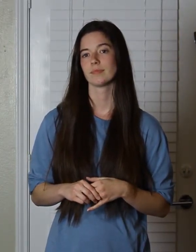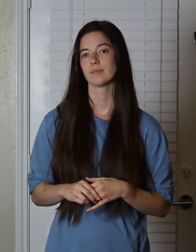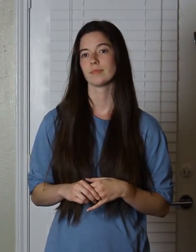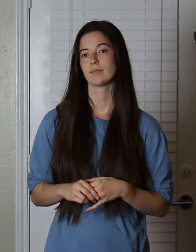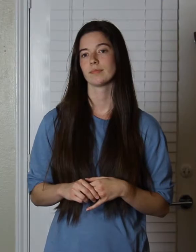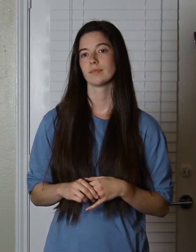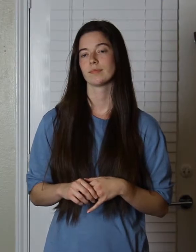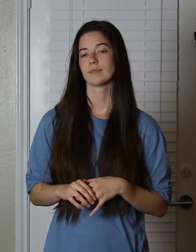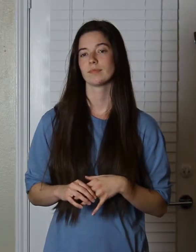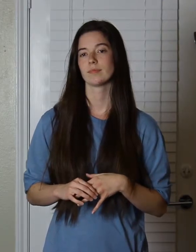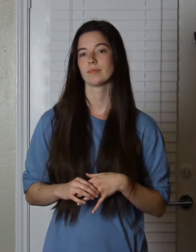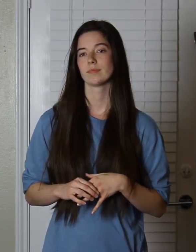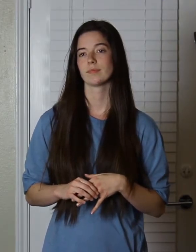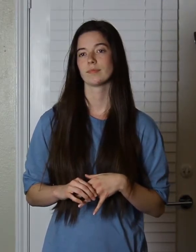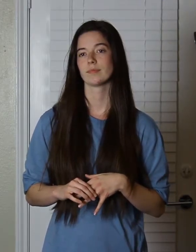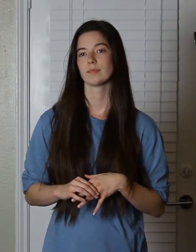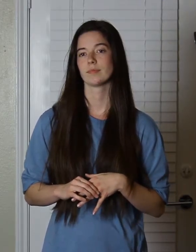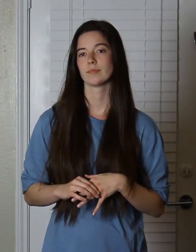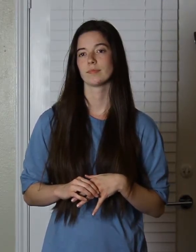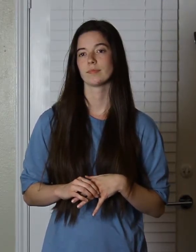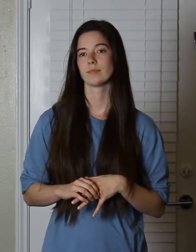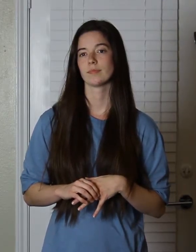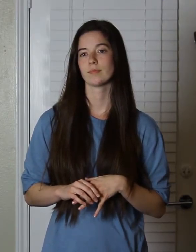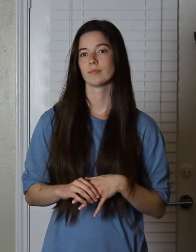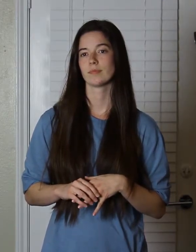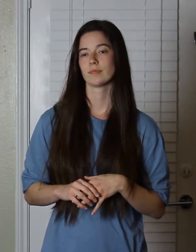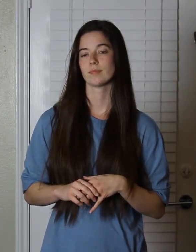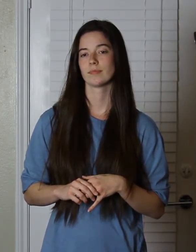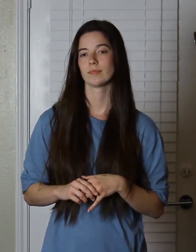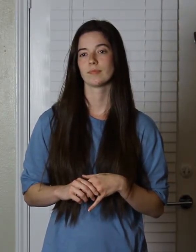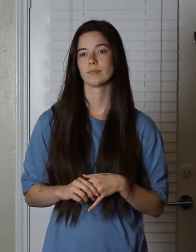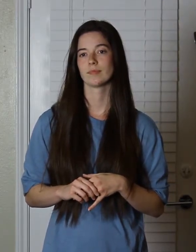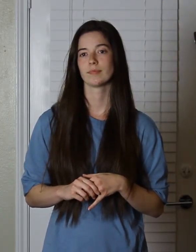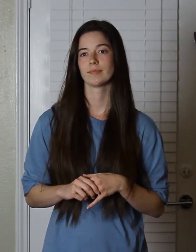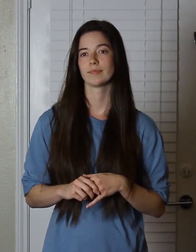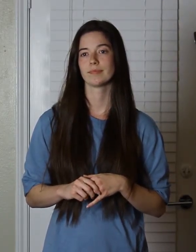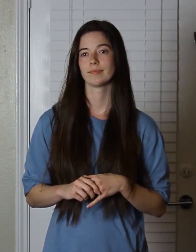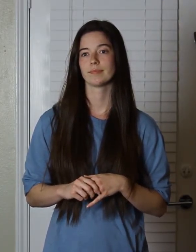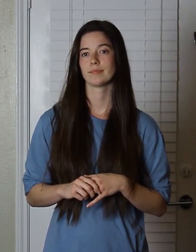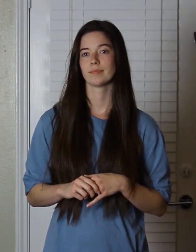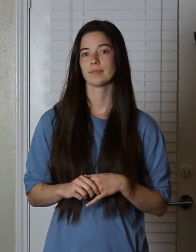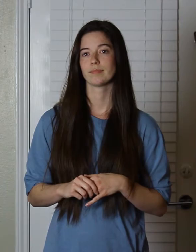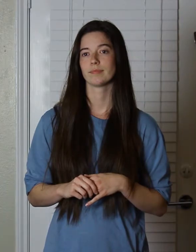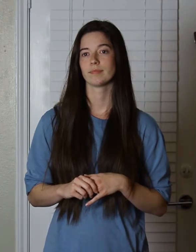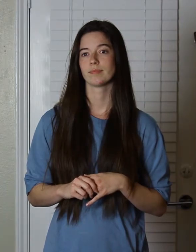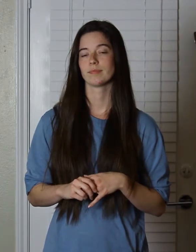because it will be on your test in 2 weeks. Okay, so the 4 parts of the water cycle are